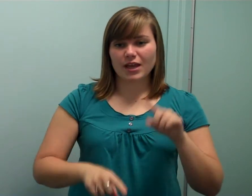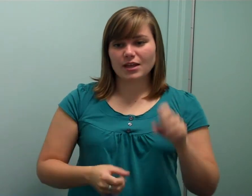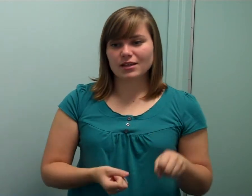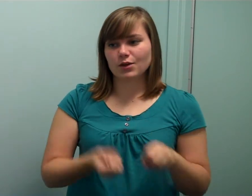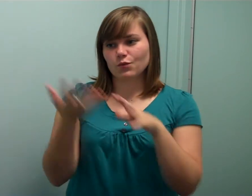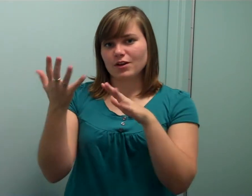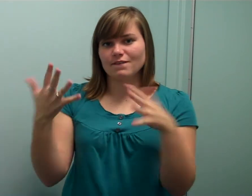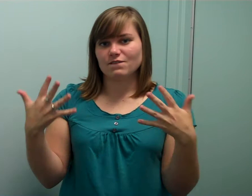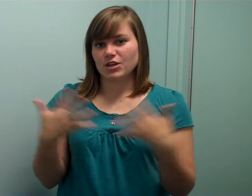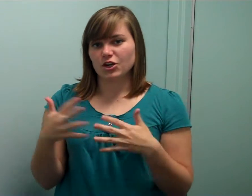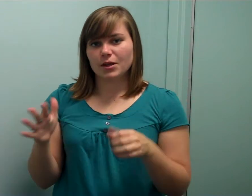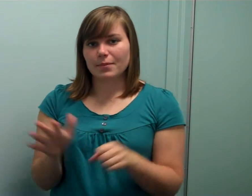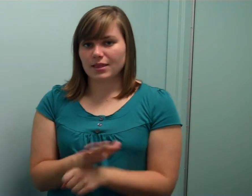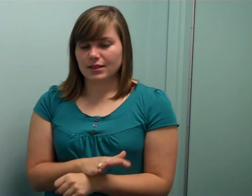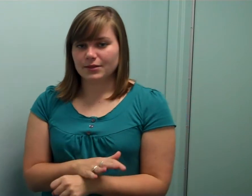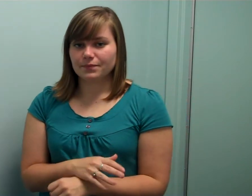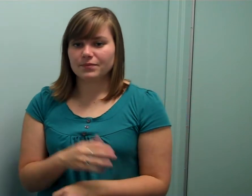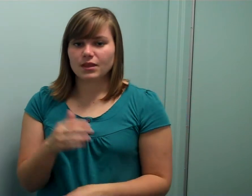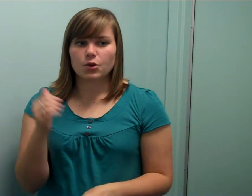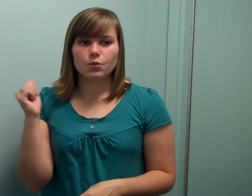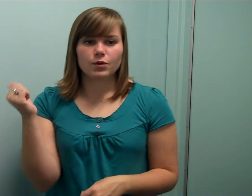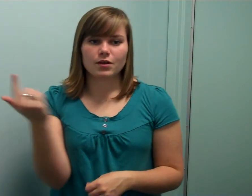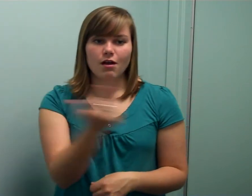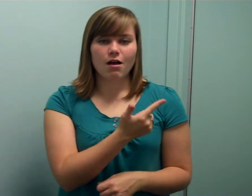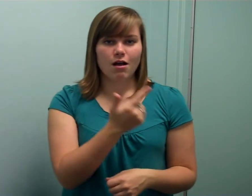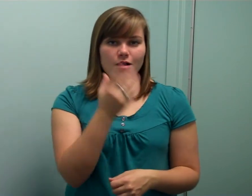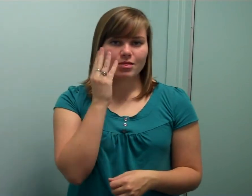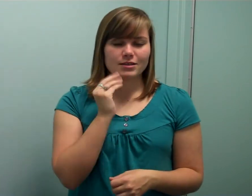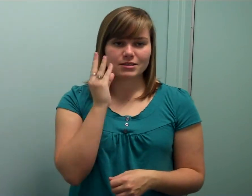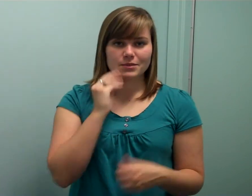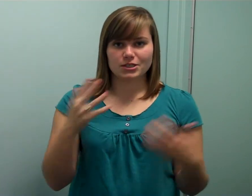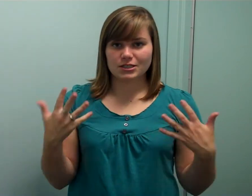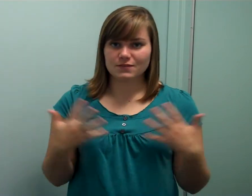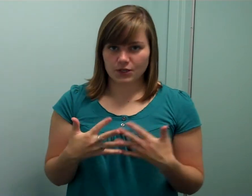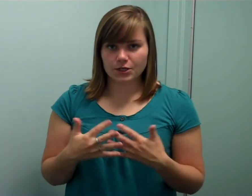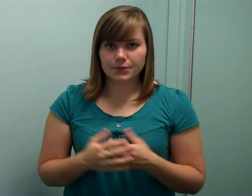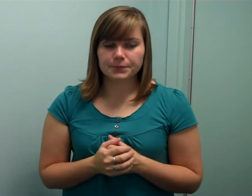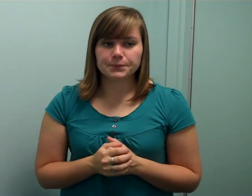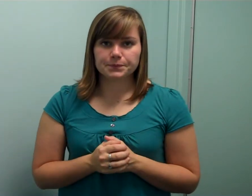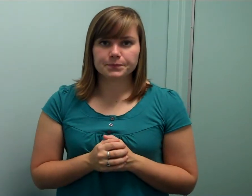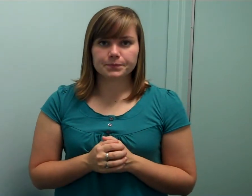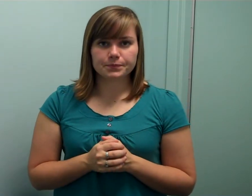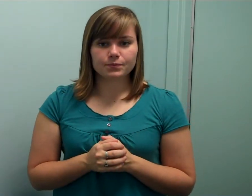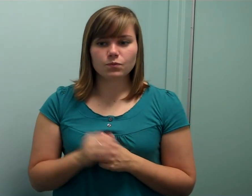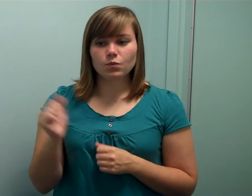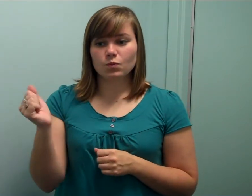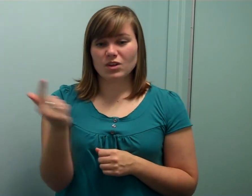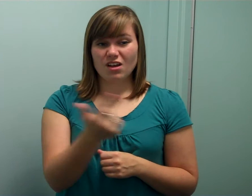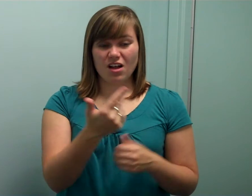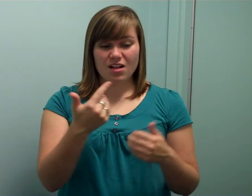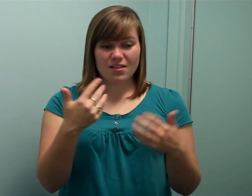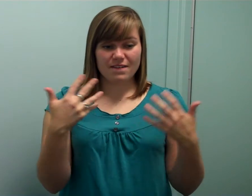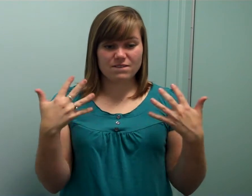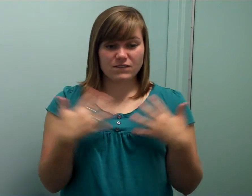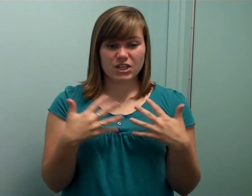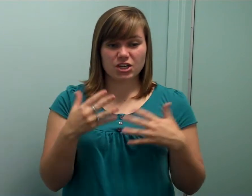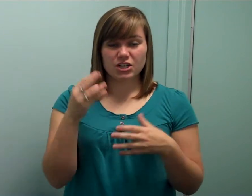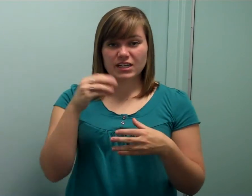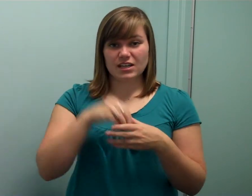completely. Every person on this planet experiences fear. We all have fear in our lives.